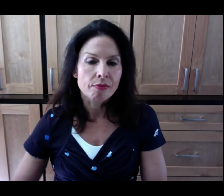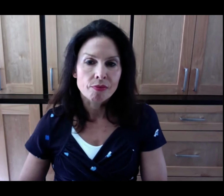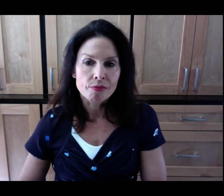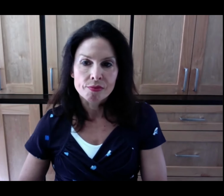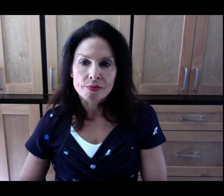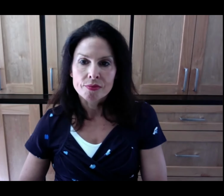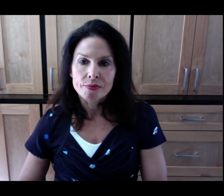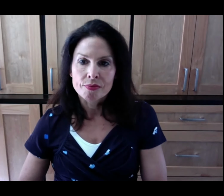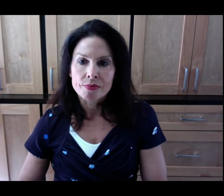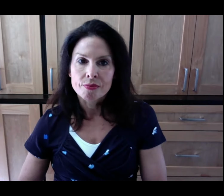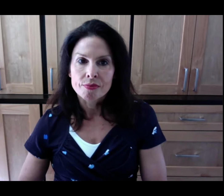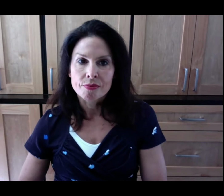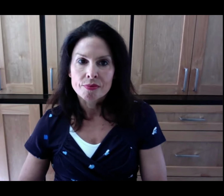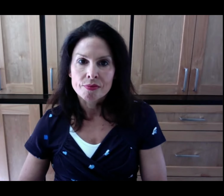OER, no.